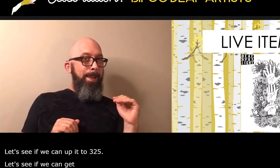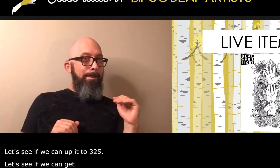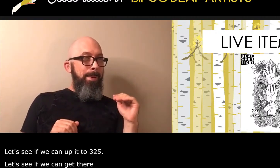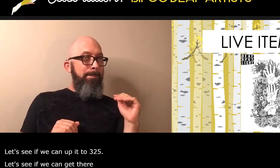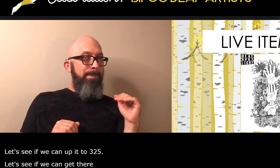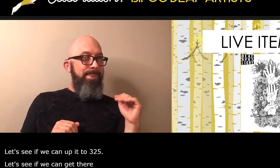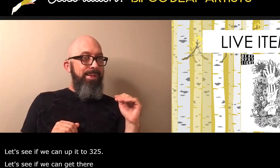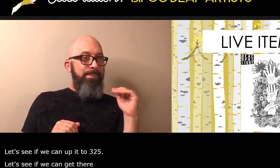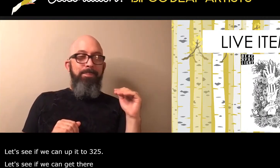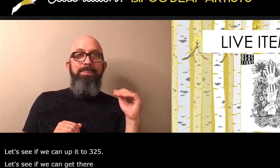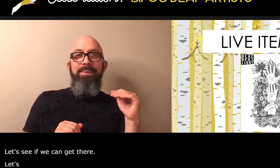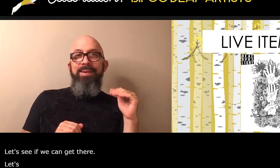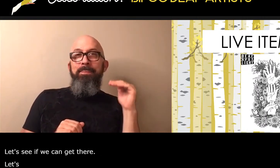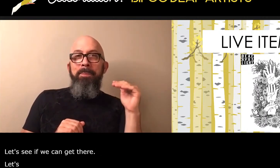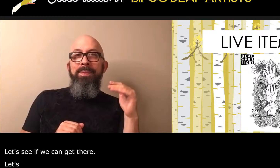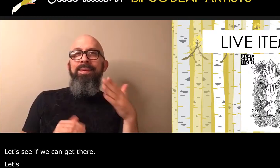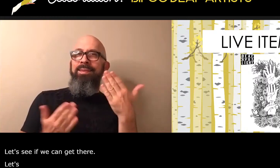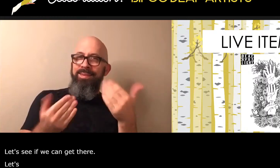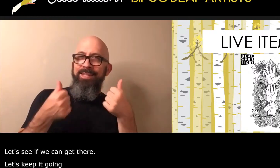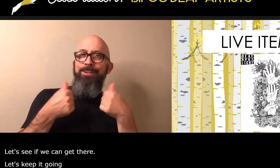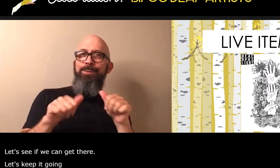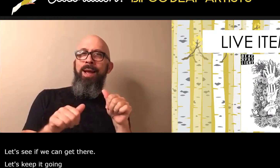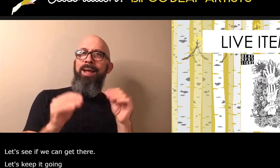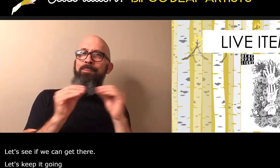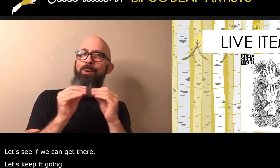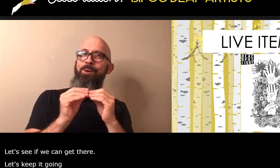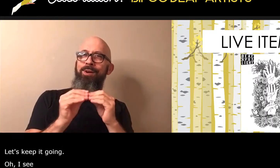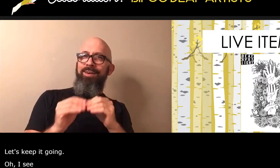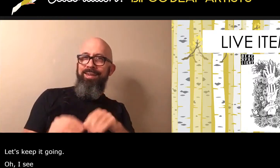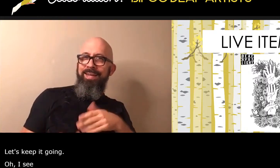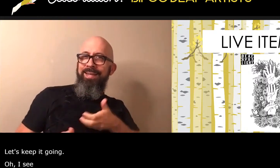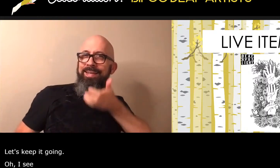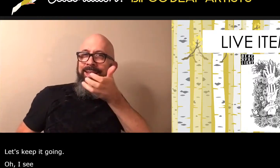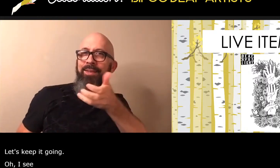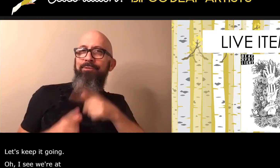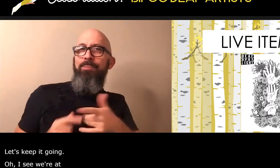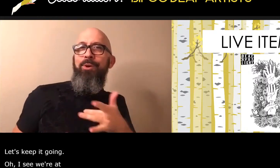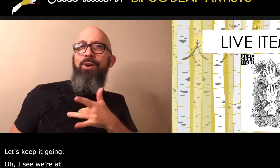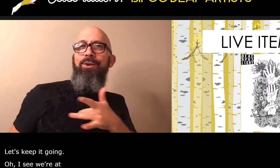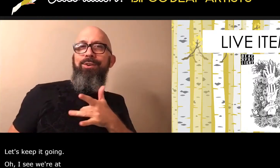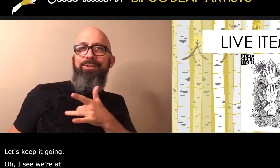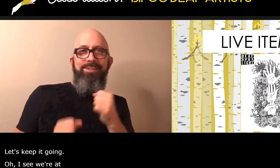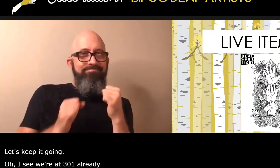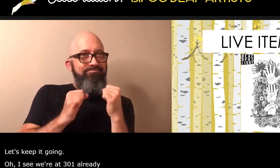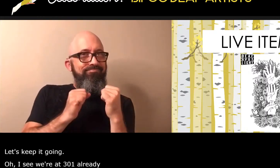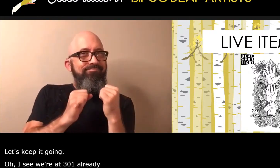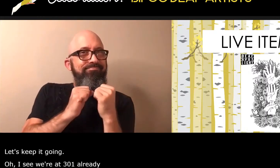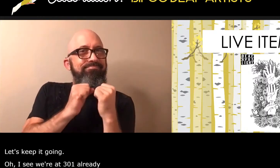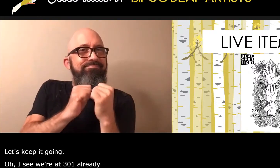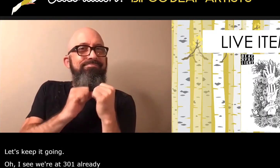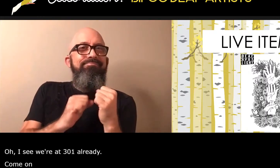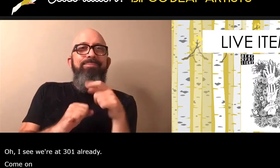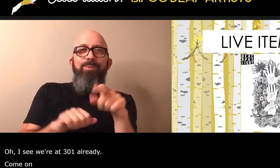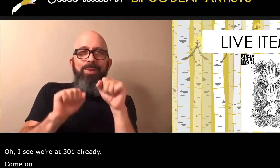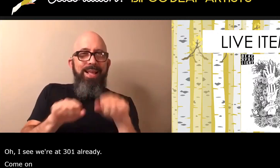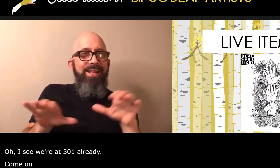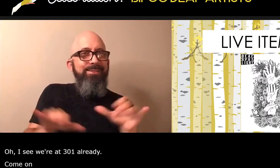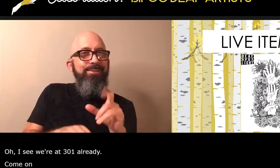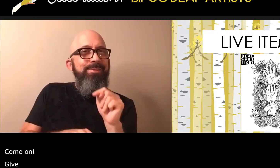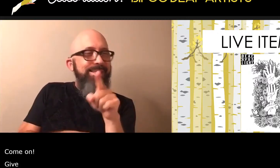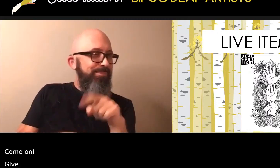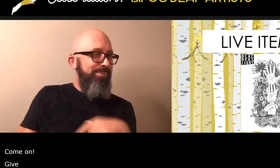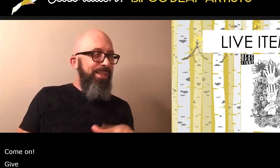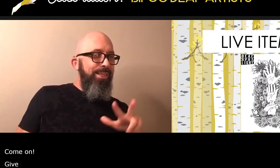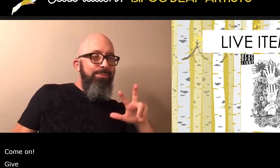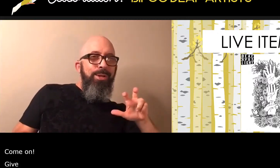Let's keep it going. Up, I see we're at 301 already. Come on, give from your heart. Let's keep